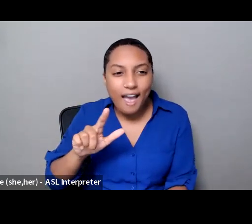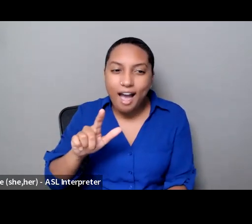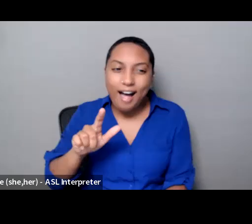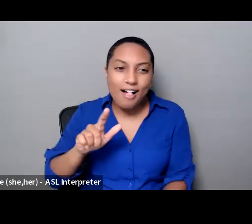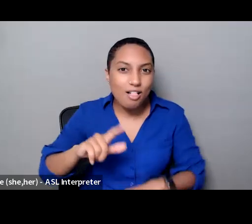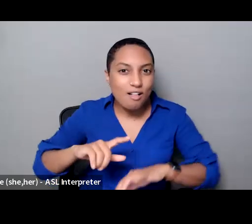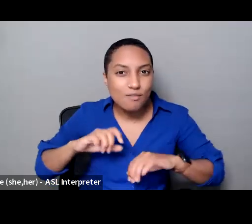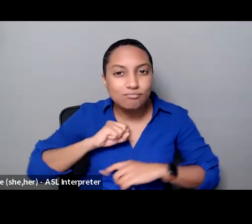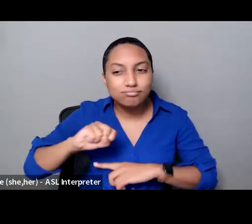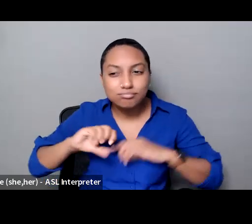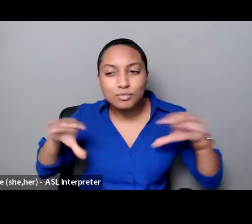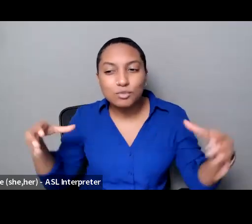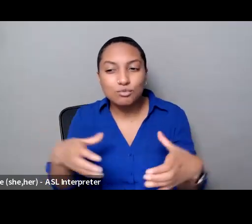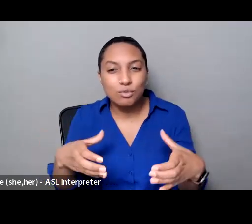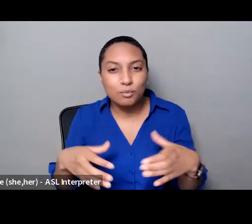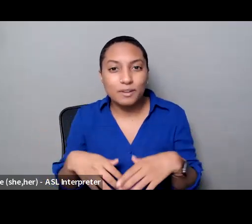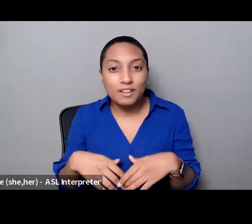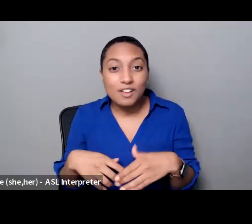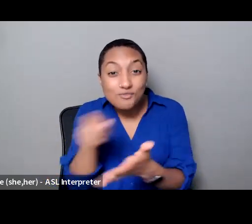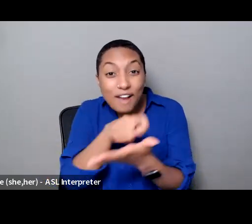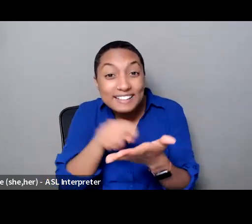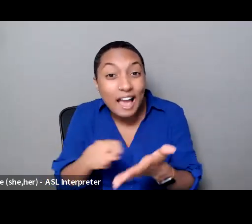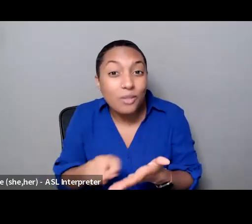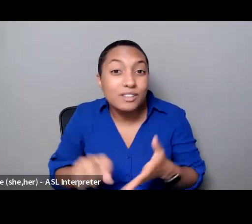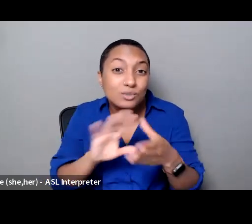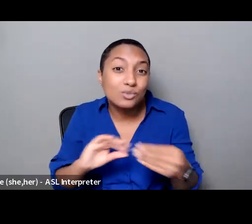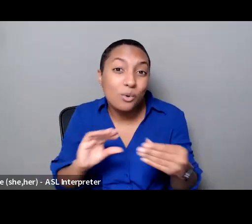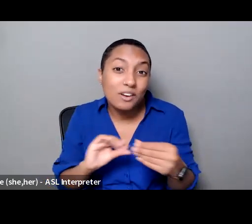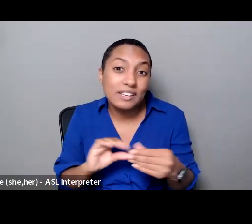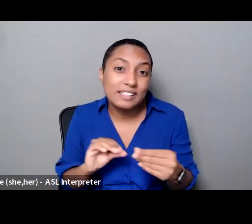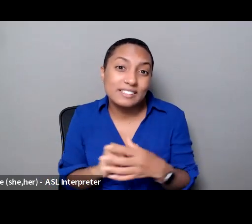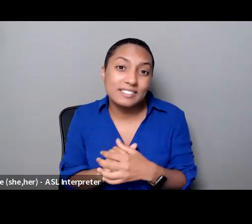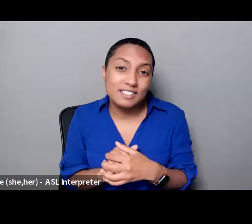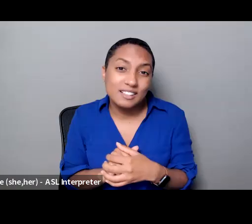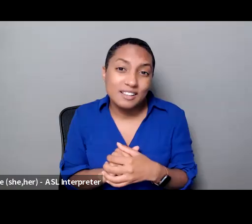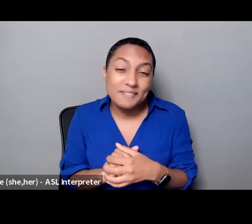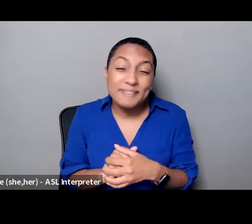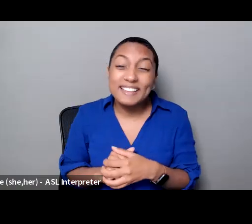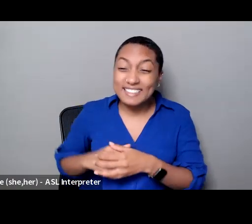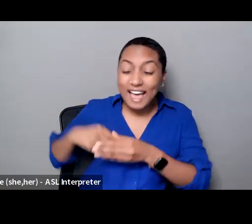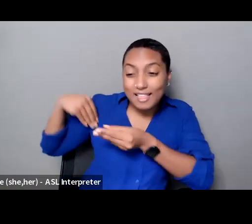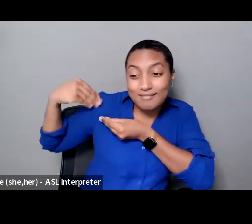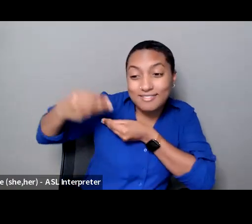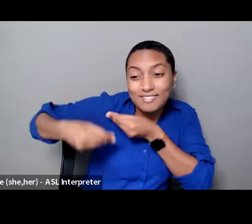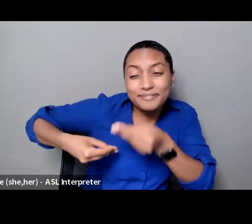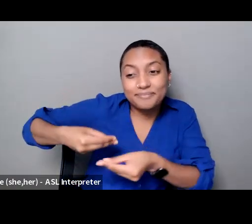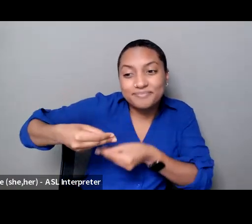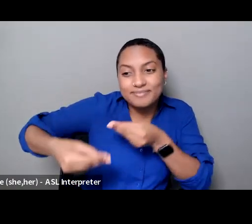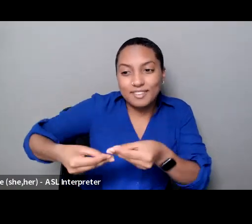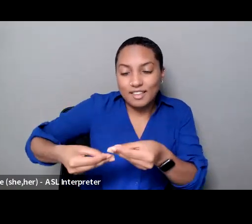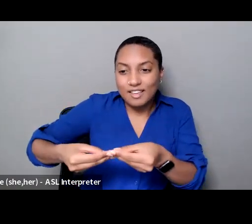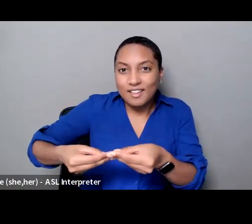early stories, because those legacies can be so empowering to the young leaders who